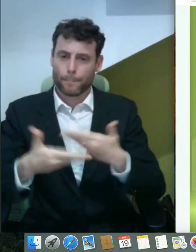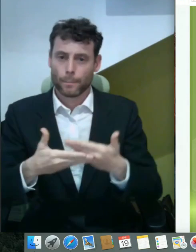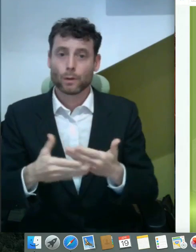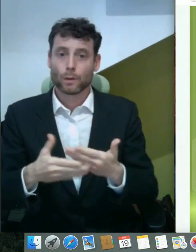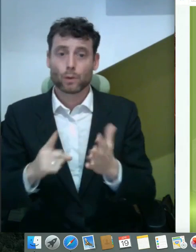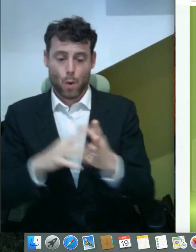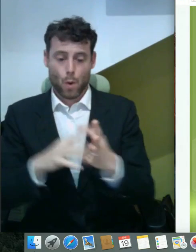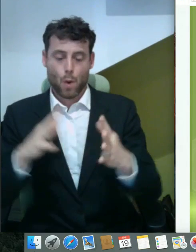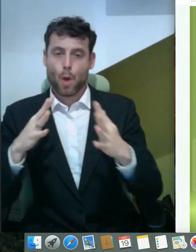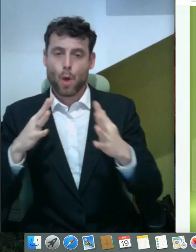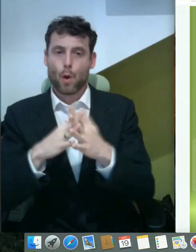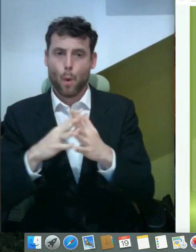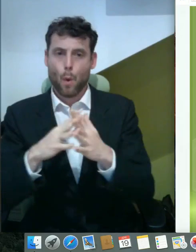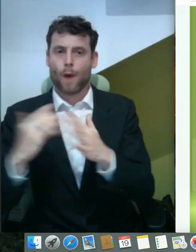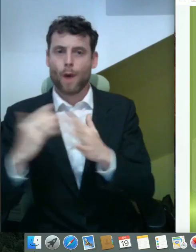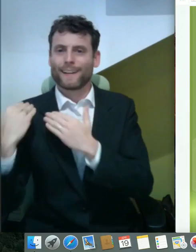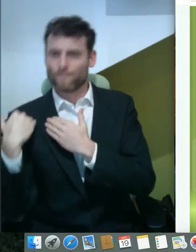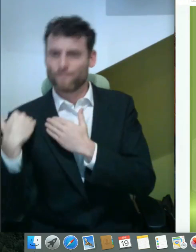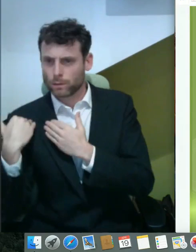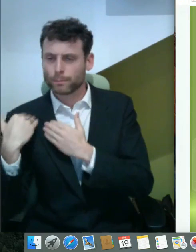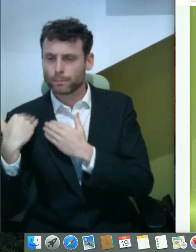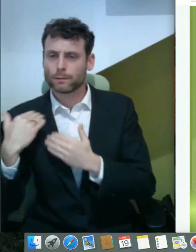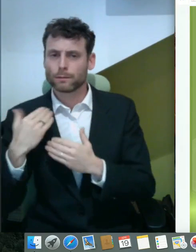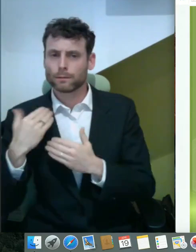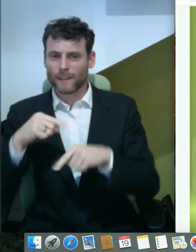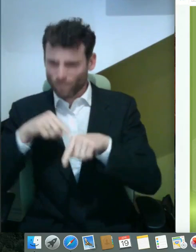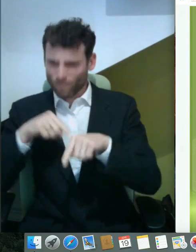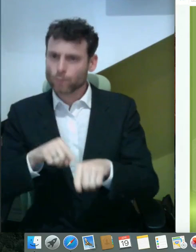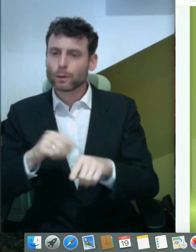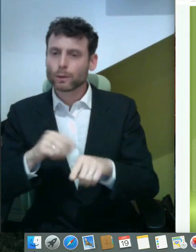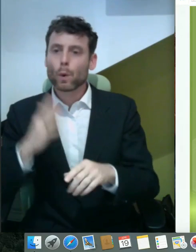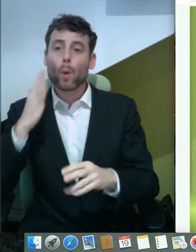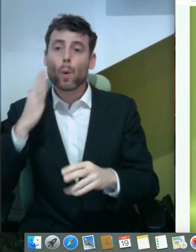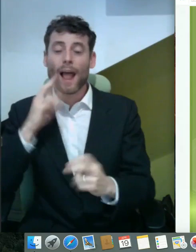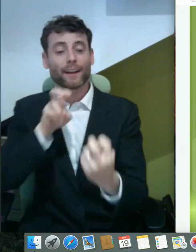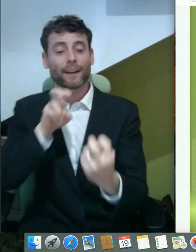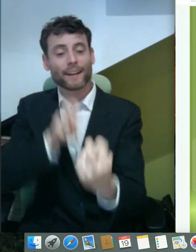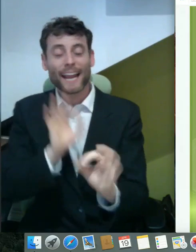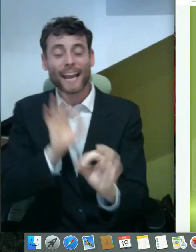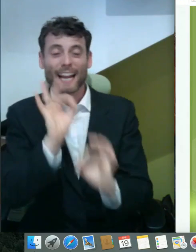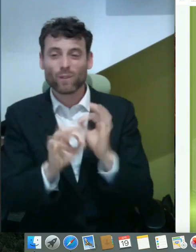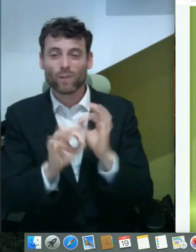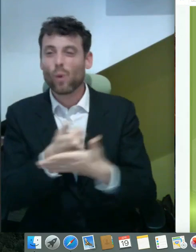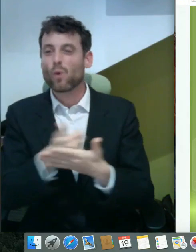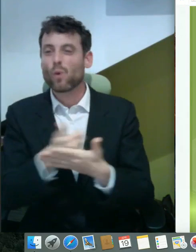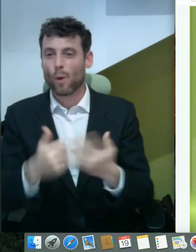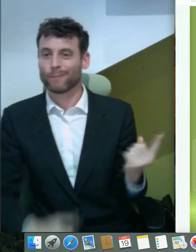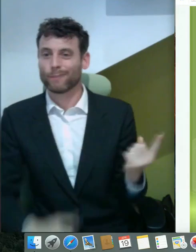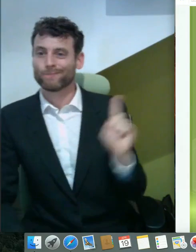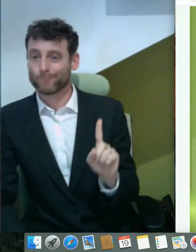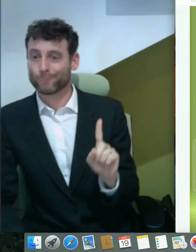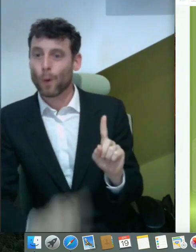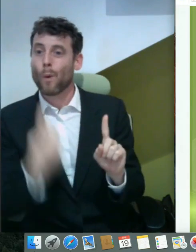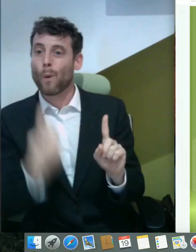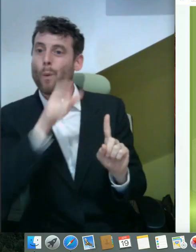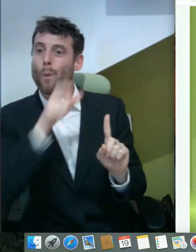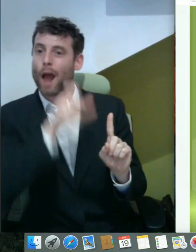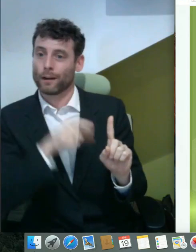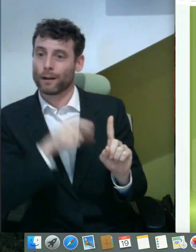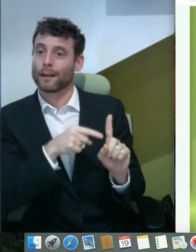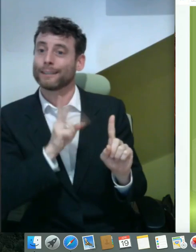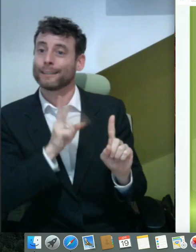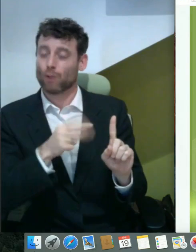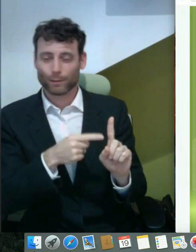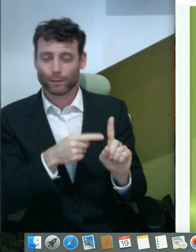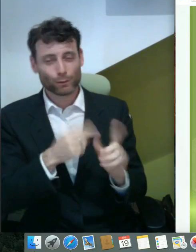enforcement interactions, only one interpreter is engaged, but the best practice is that